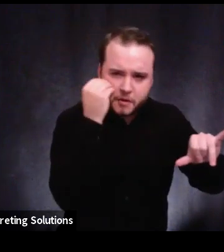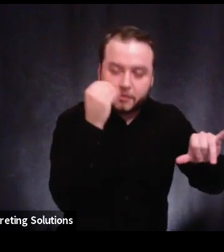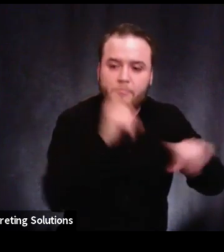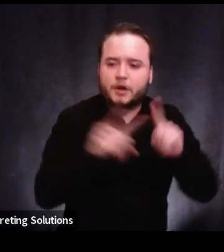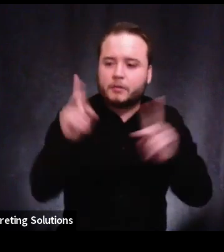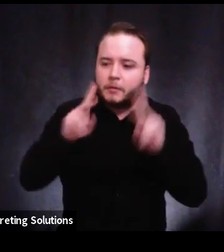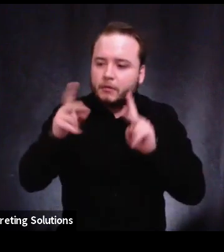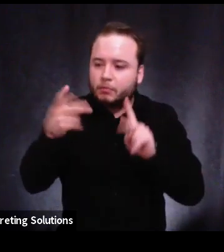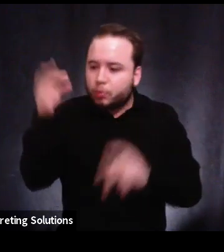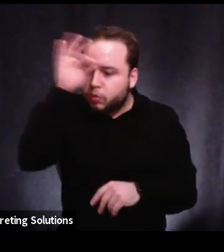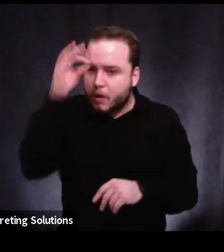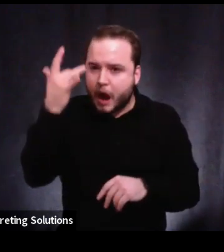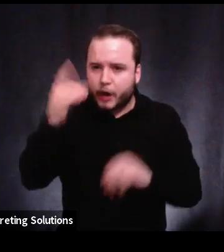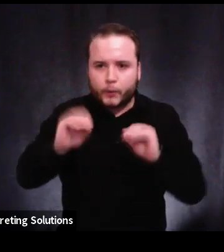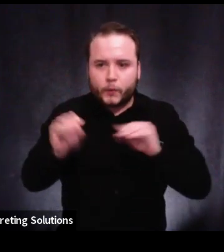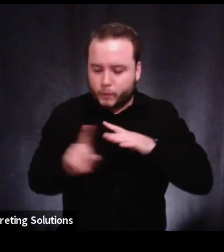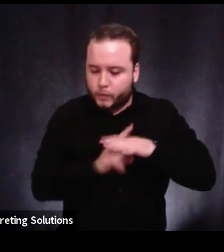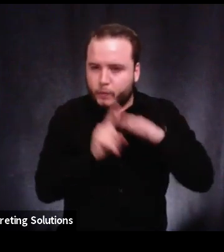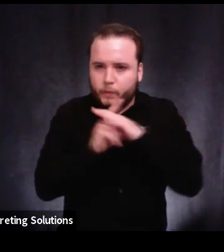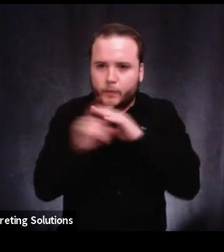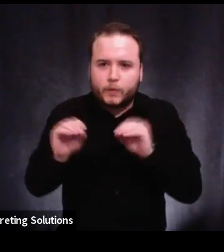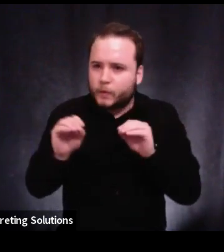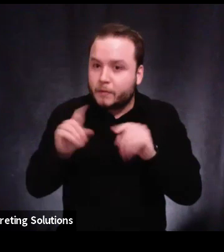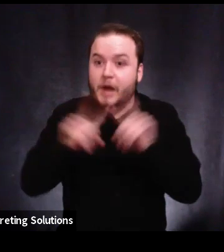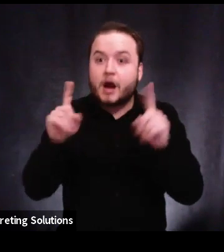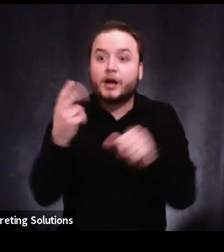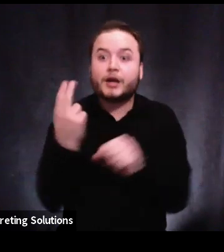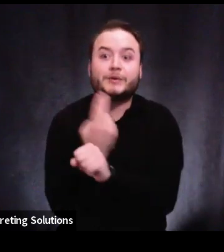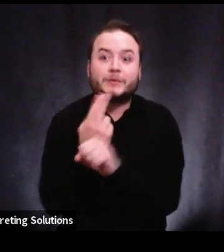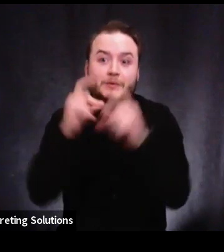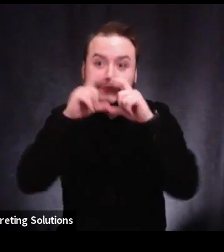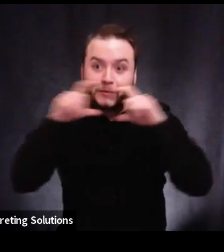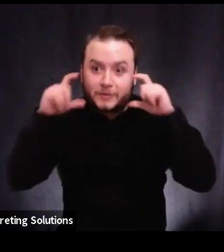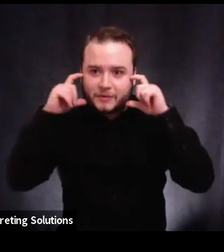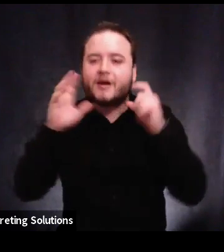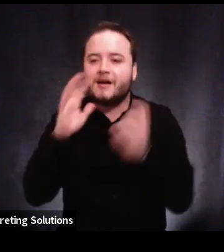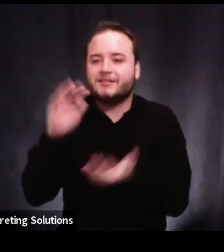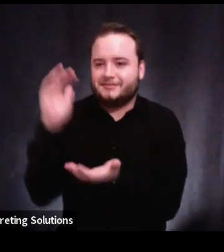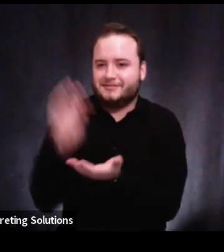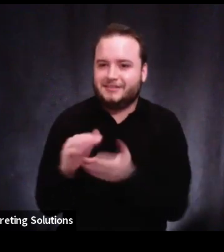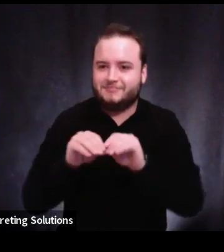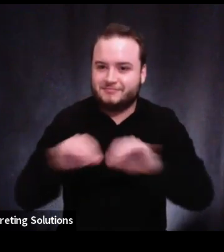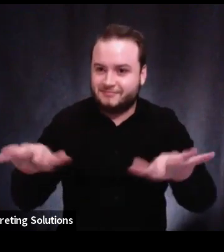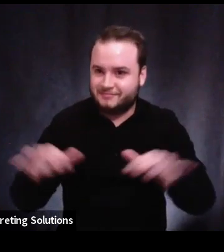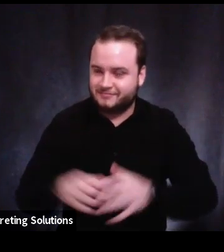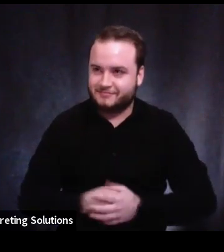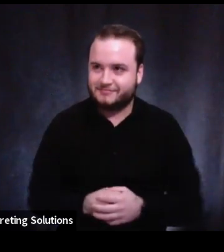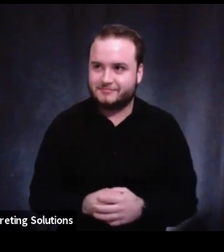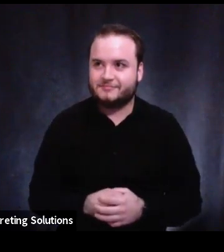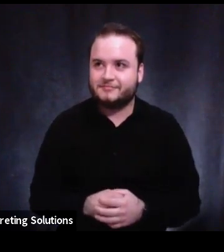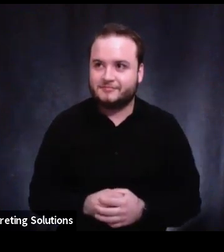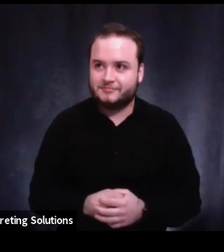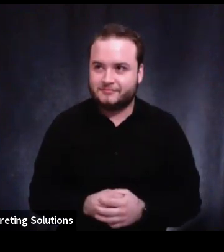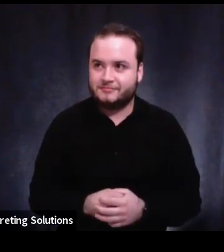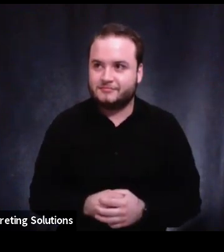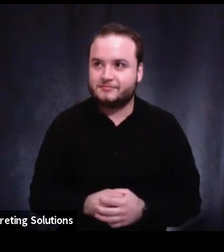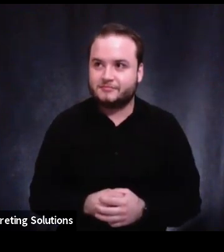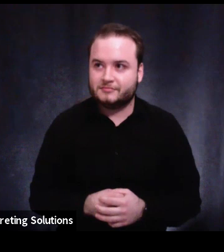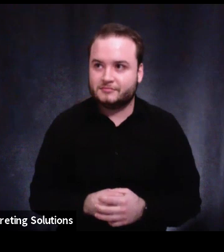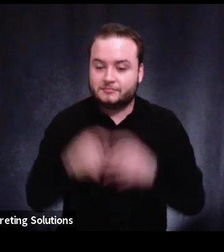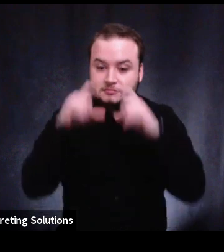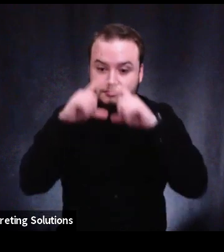you wearing a mask for the same reason. So we've been trying to get that message out there that the masks are helpful for preventing spread in